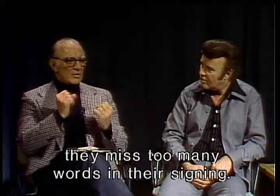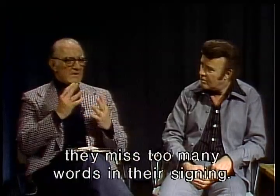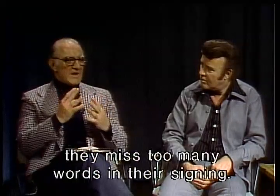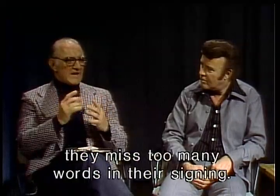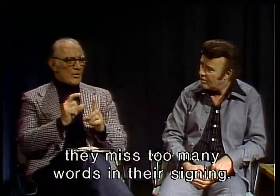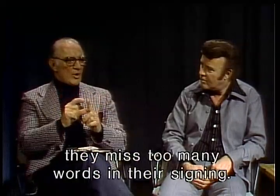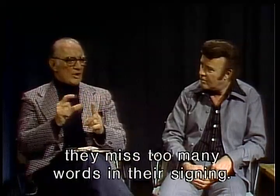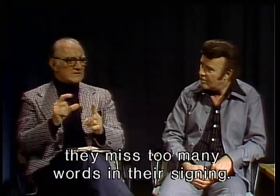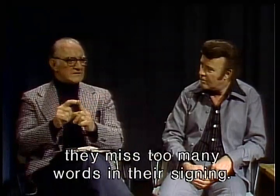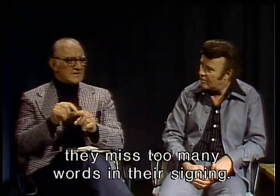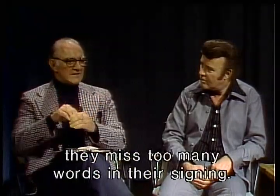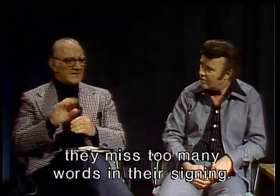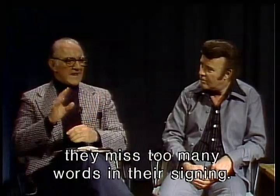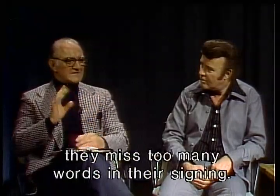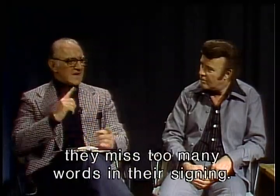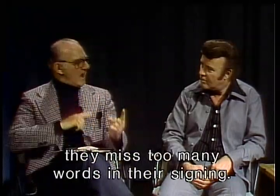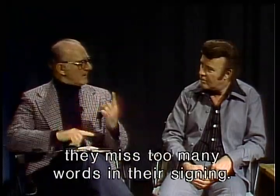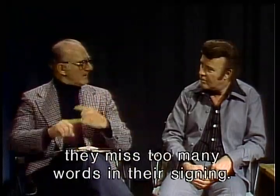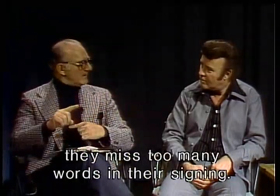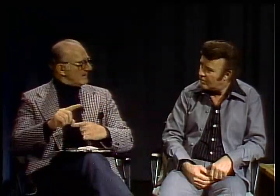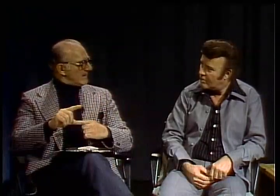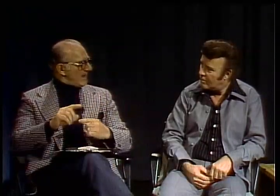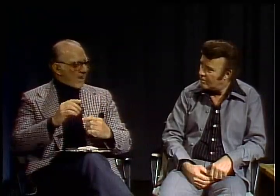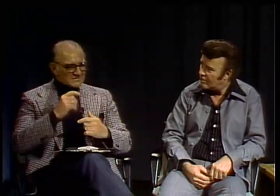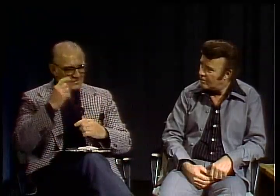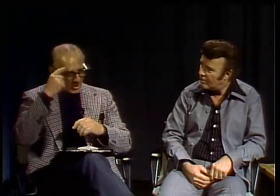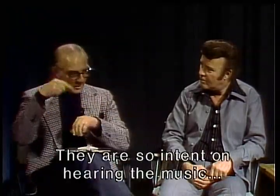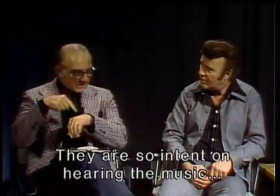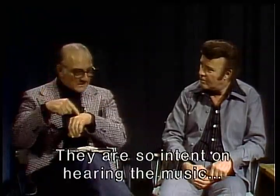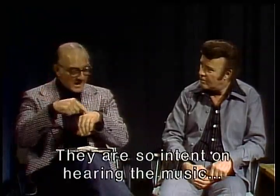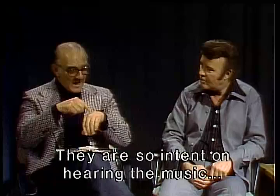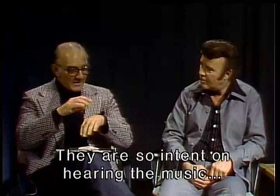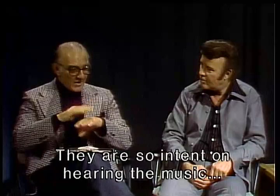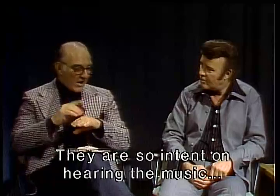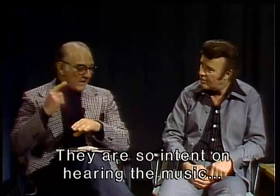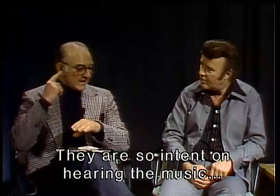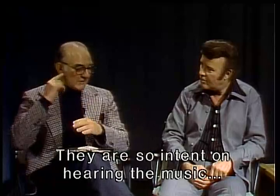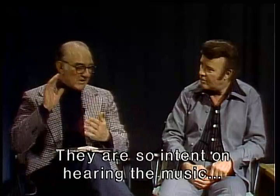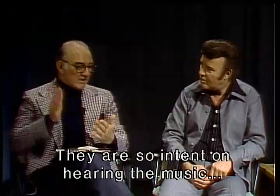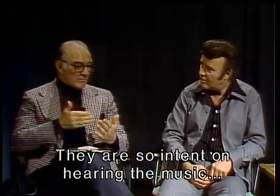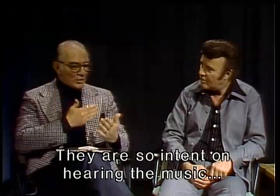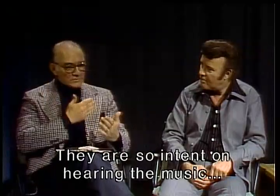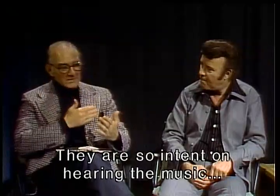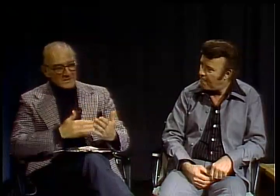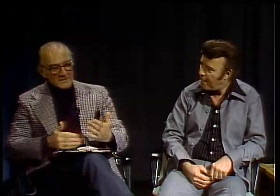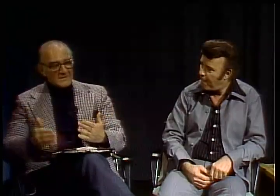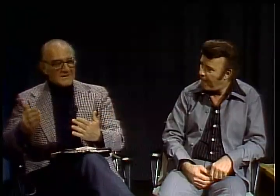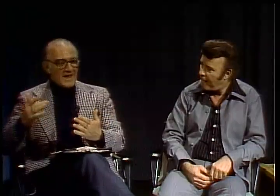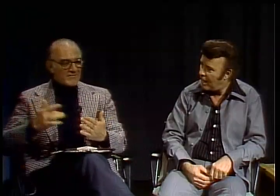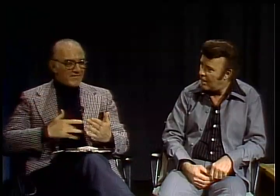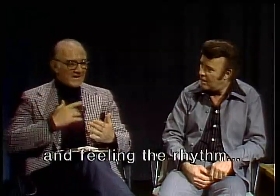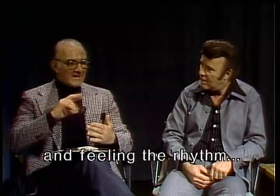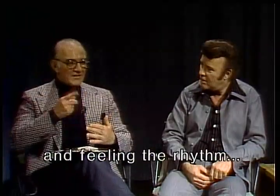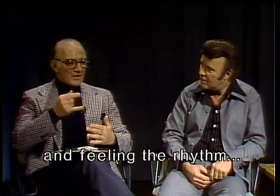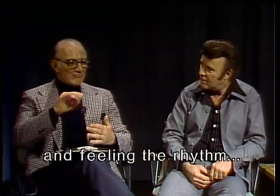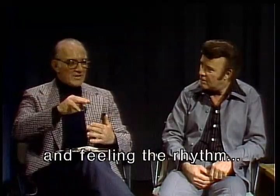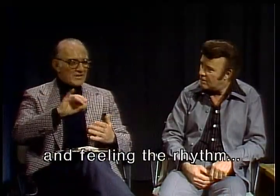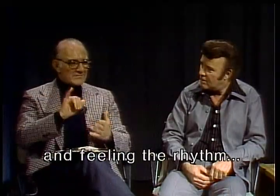many words in their signing. They are so intent on hearing the music and feeling the rhythm that